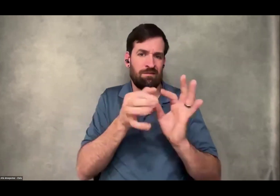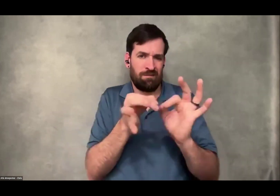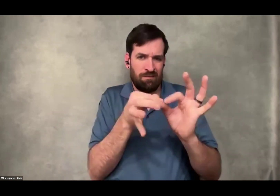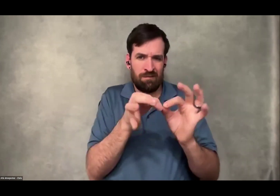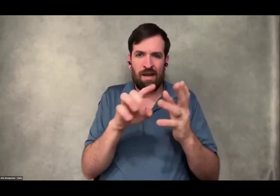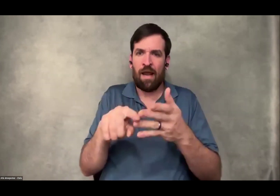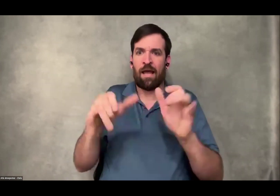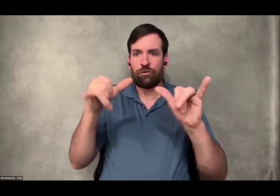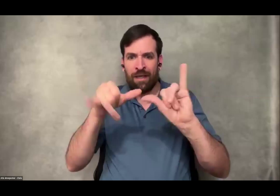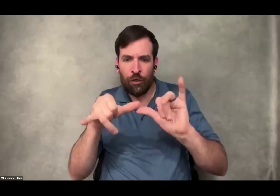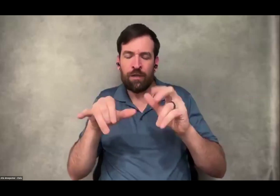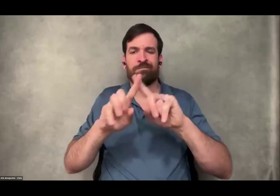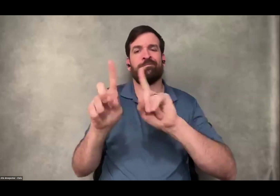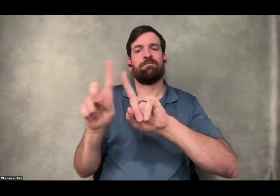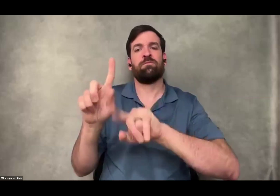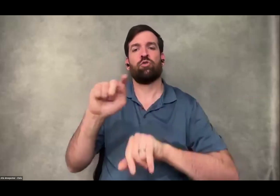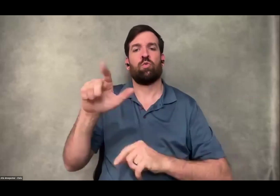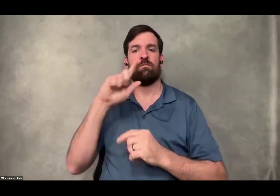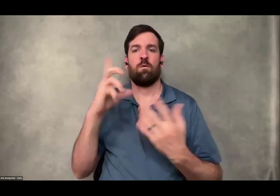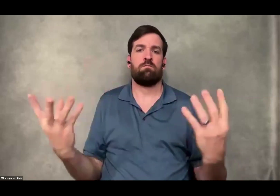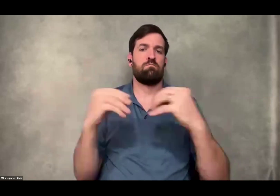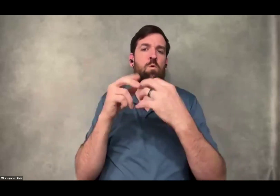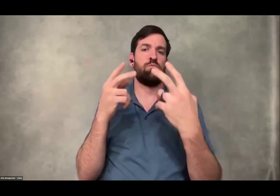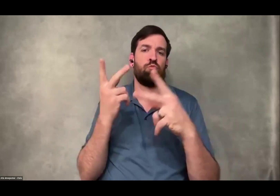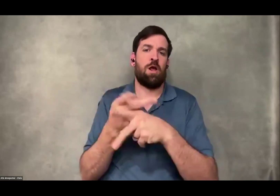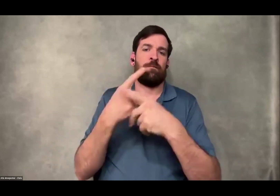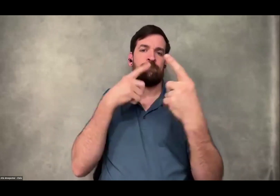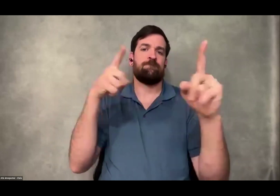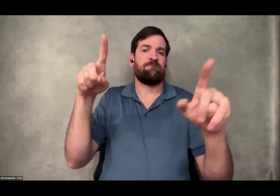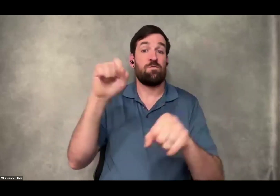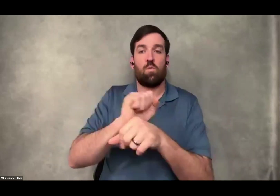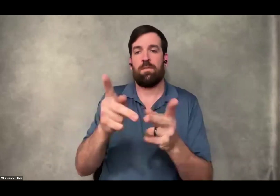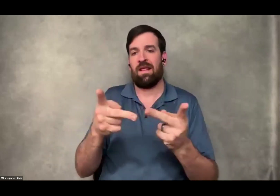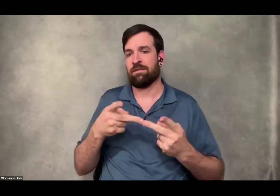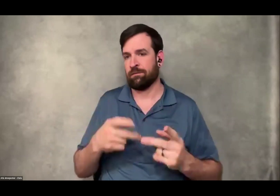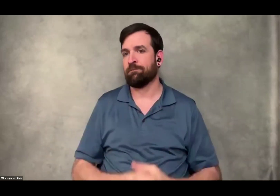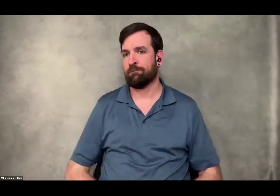tools to increase productivity in the workplace.